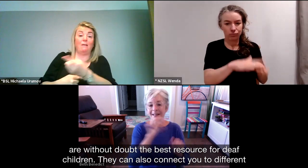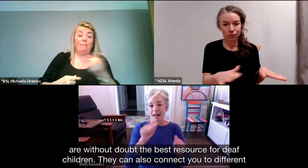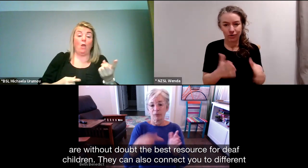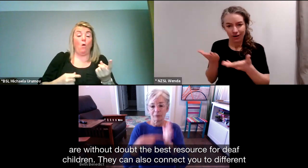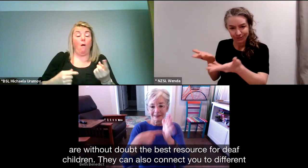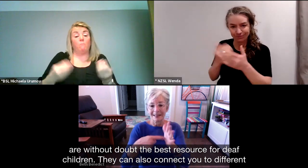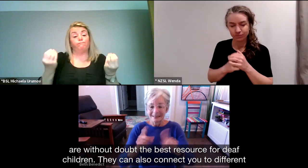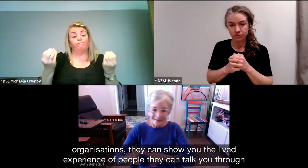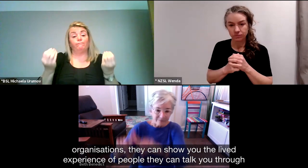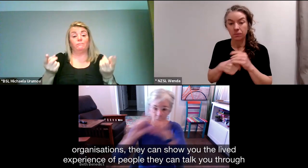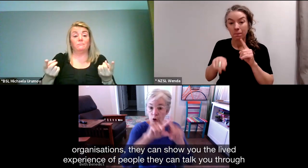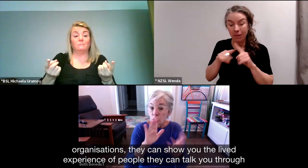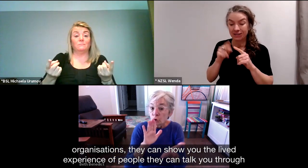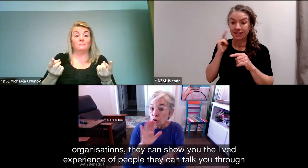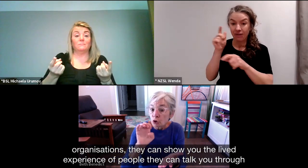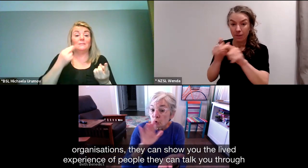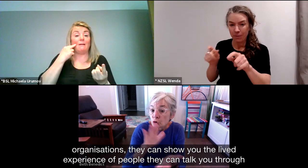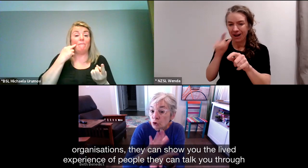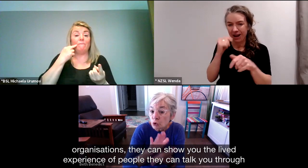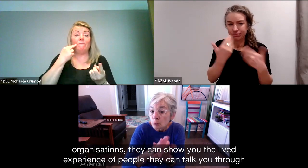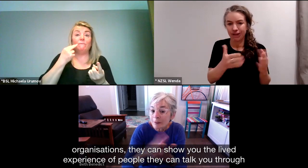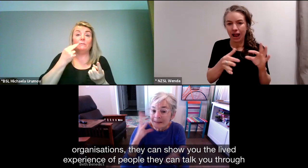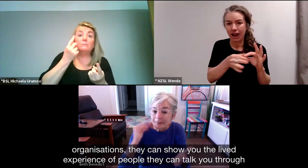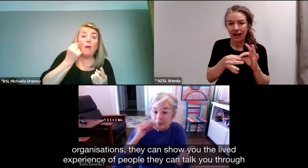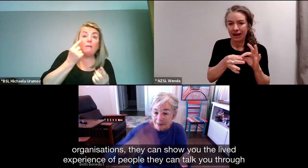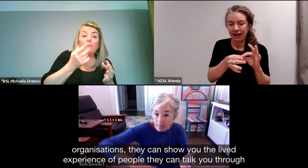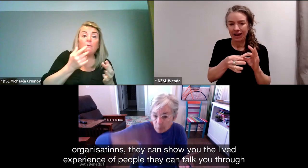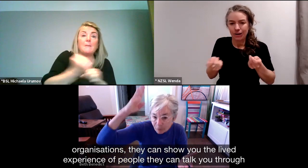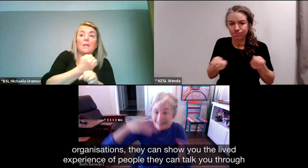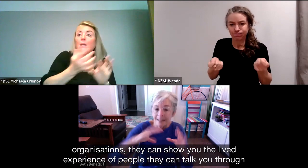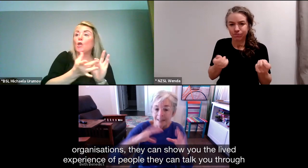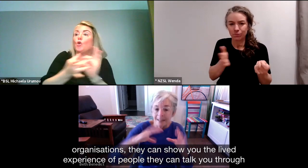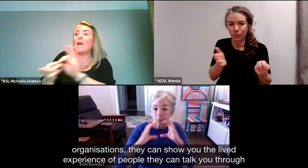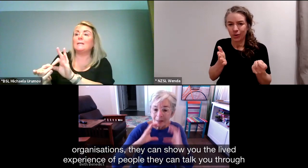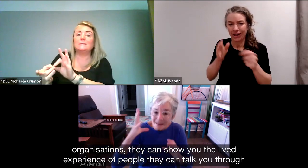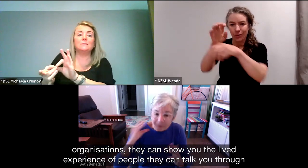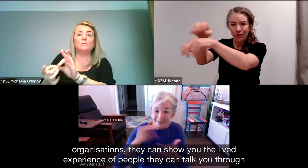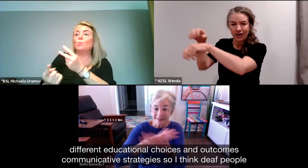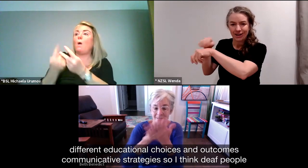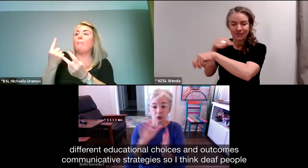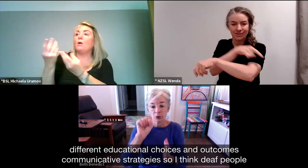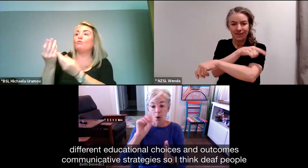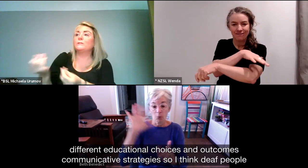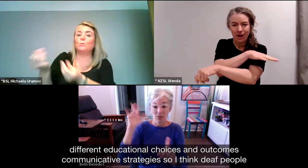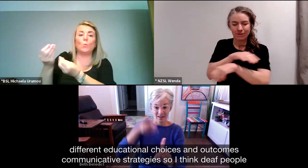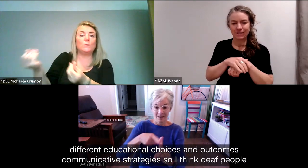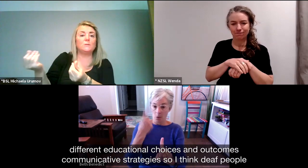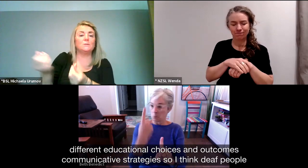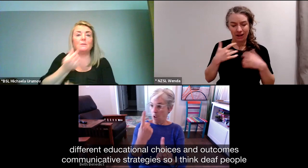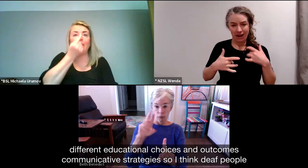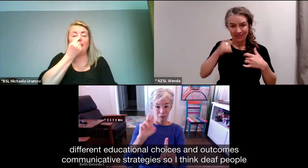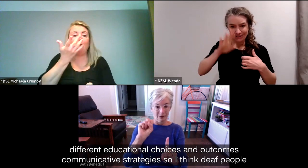also connect you to different organizations. They can show you the lived experience of people. They can talk you through different educational